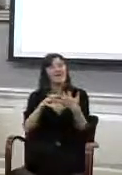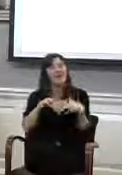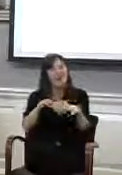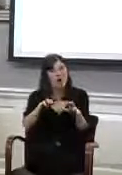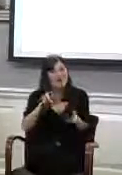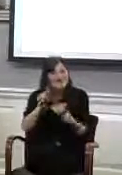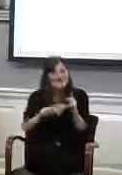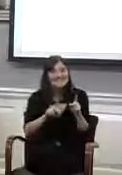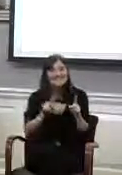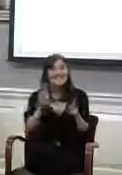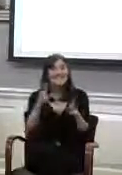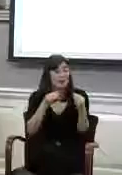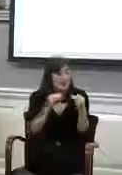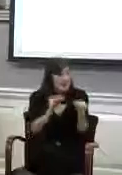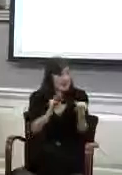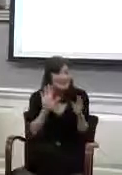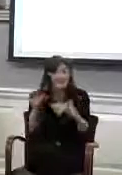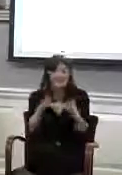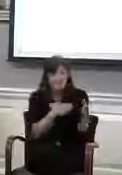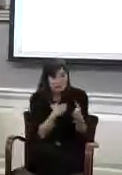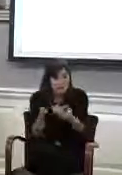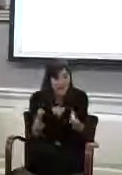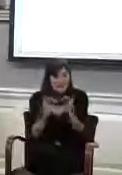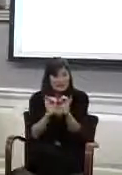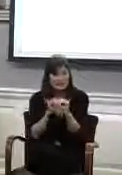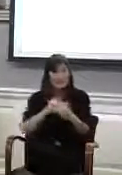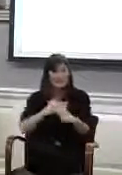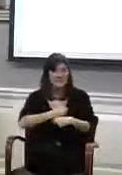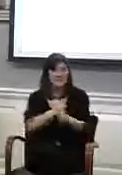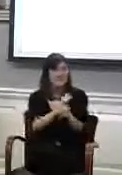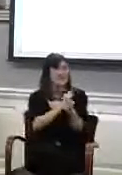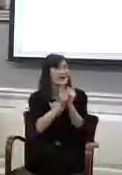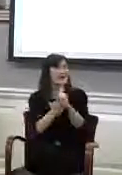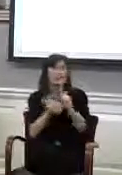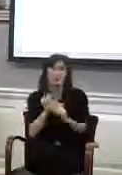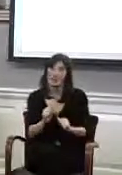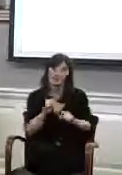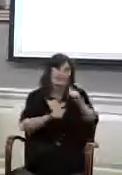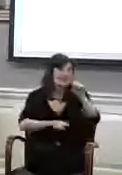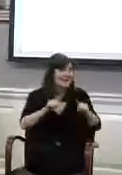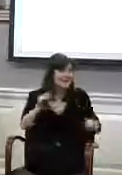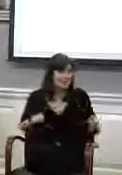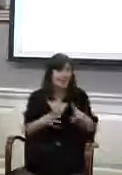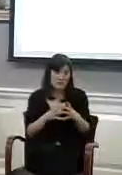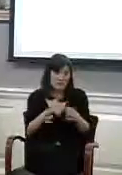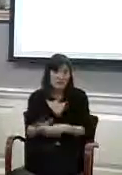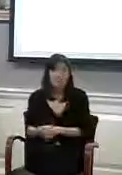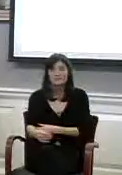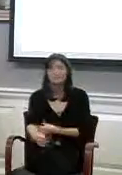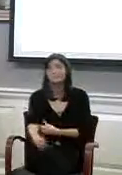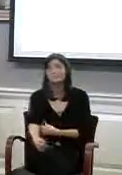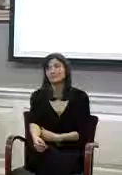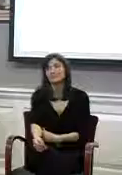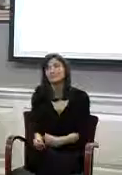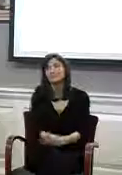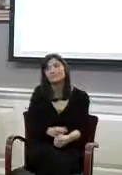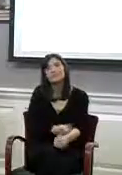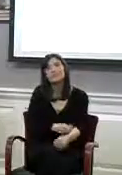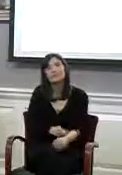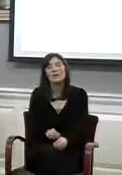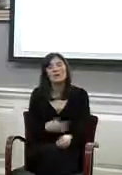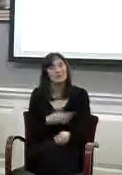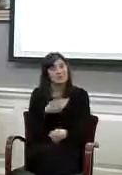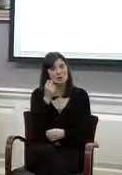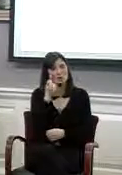even strategies for change can vary tremendously. To my mind, our understanding of the potential to use human rights standards